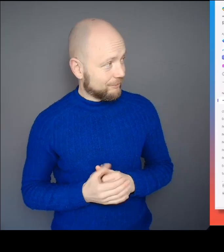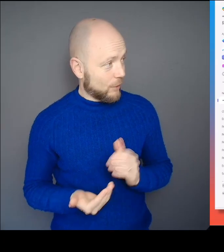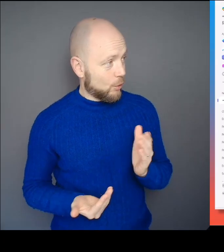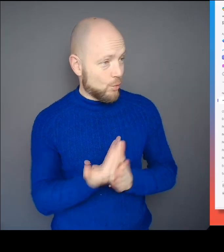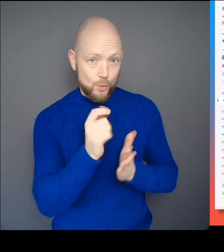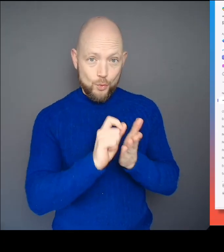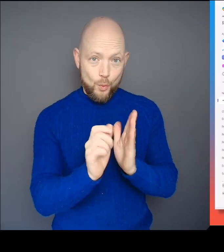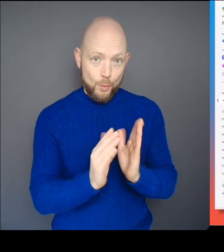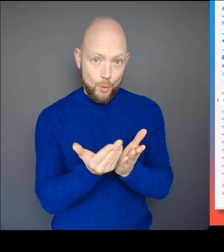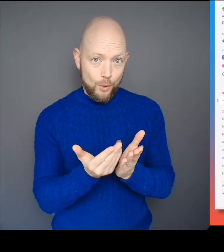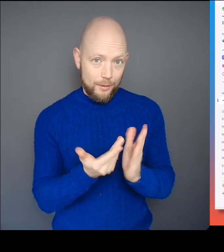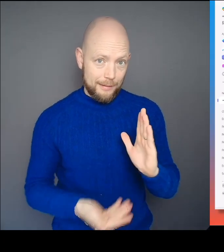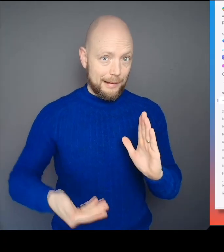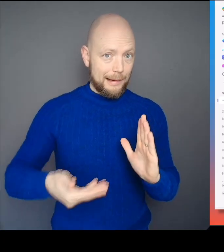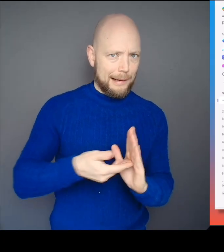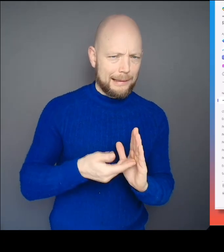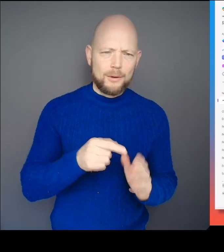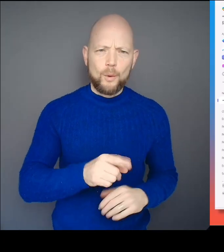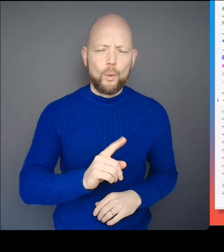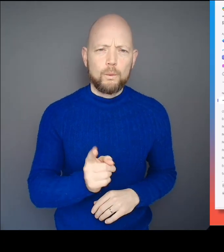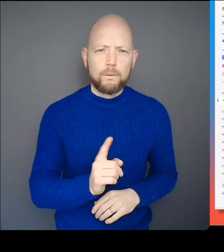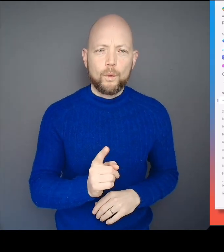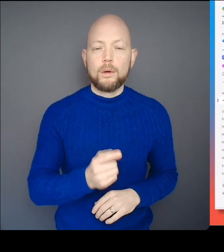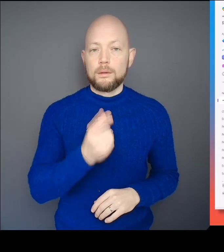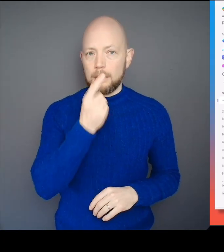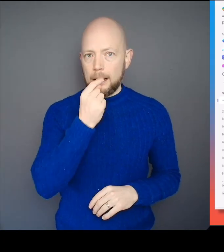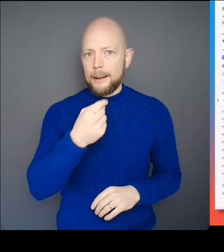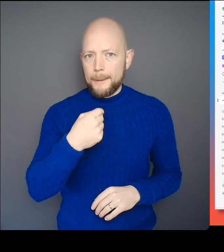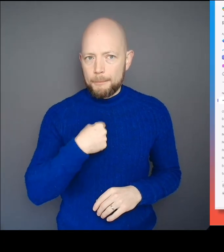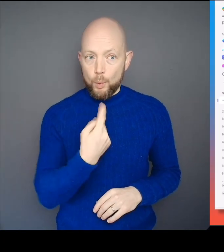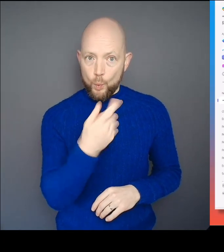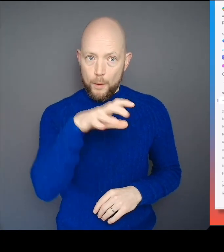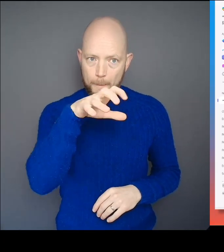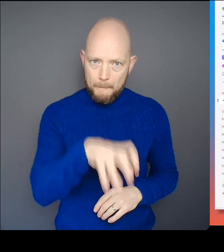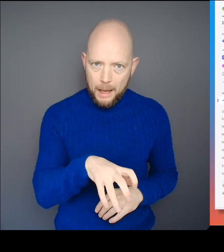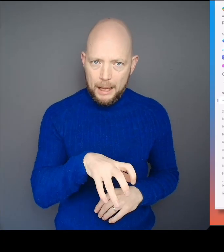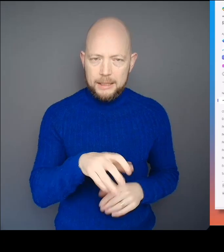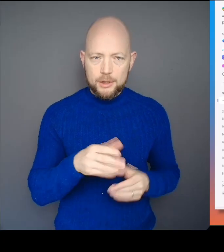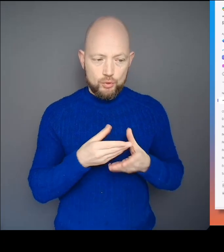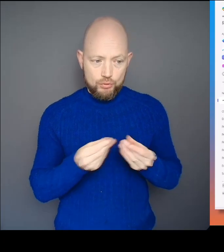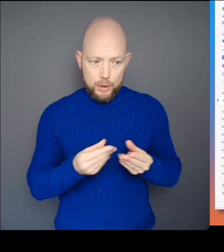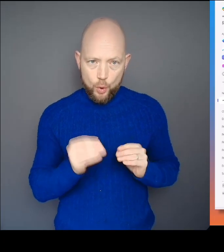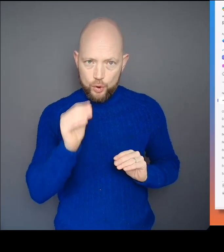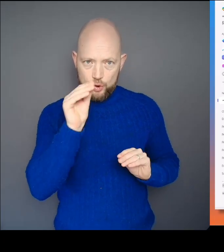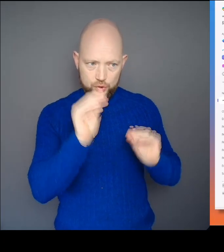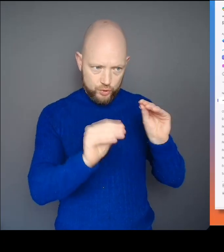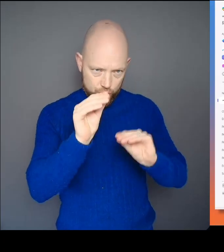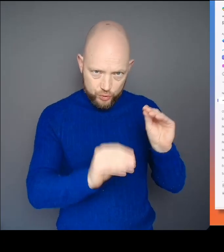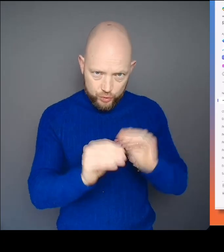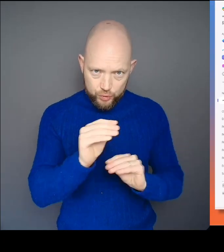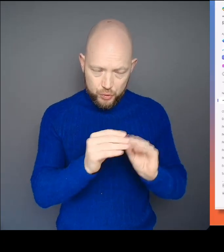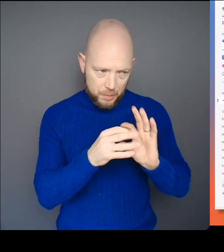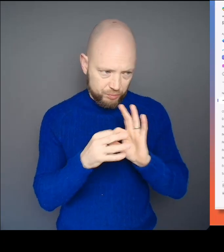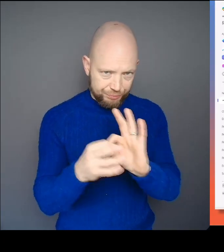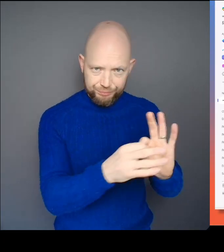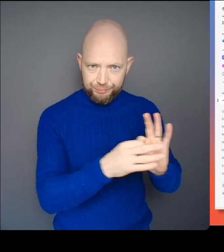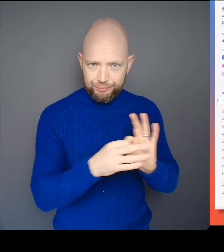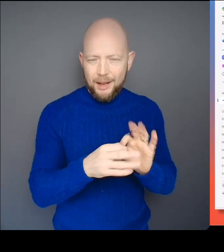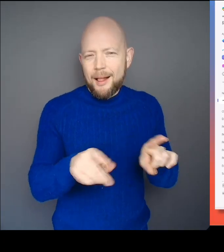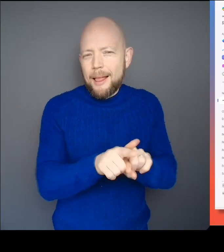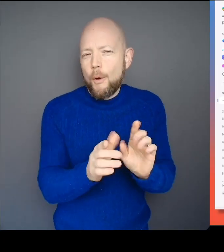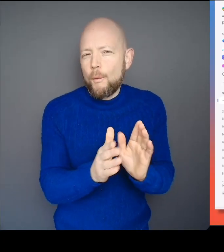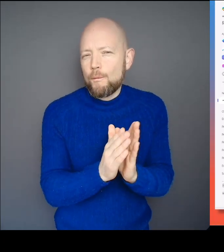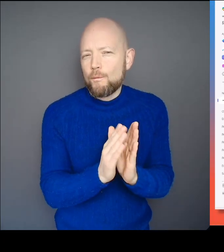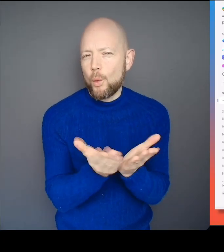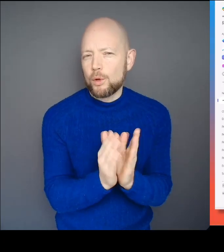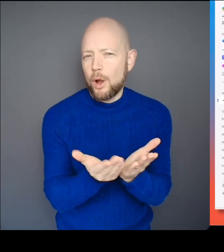a new notebook, the idea of a notebook is this is a place where I can very quickly collate a bunch of resources together,